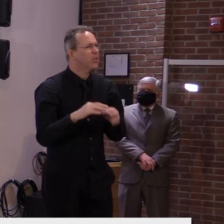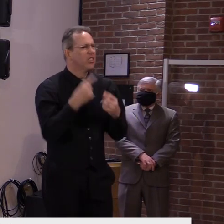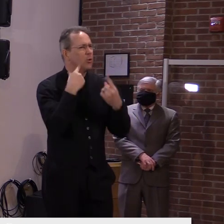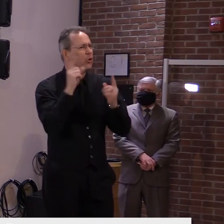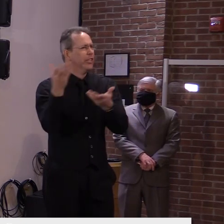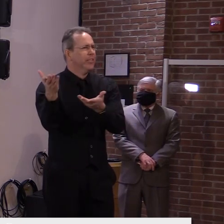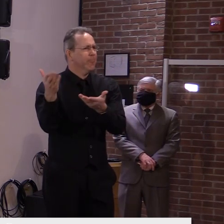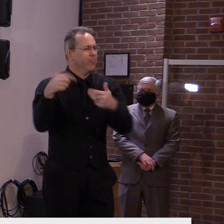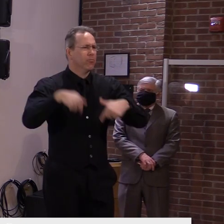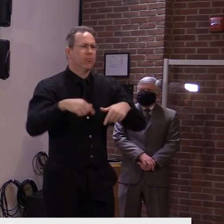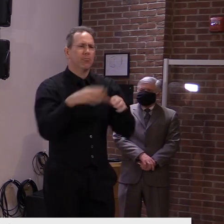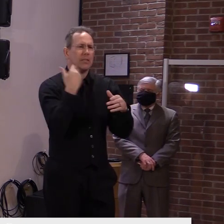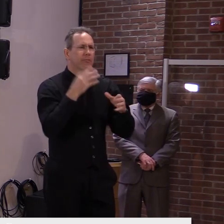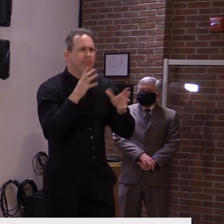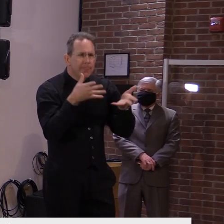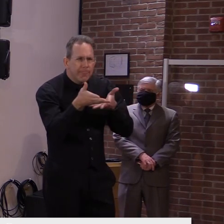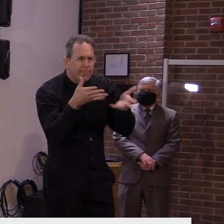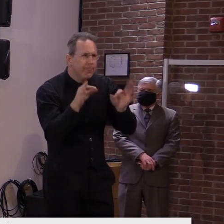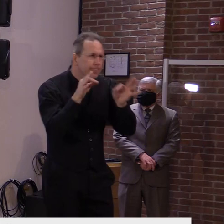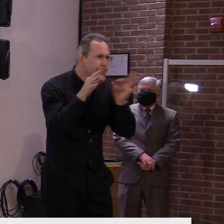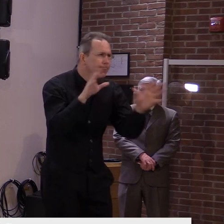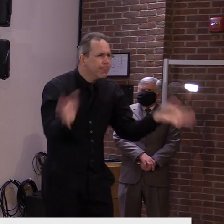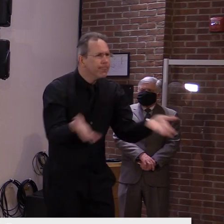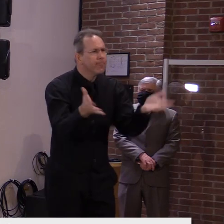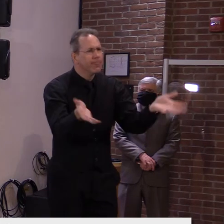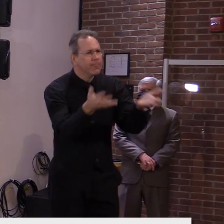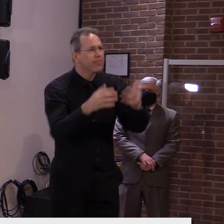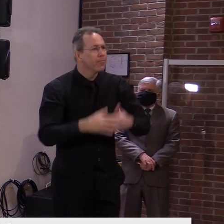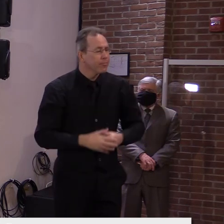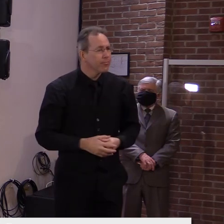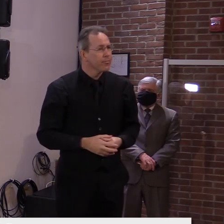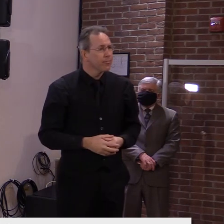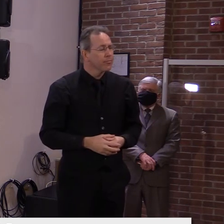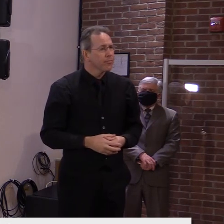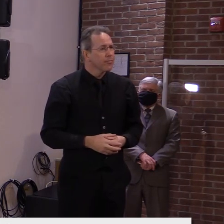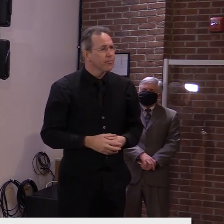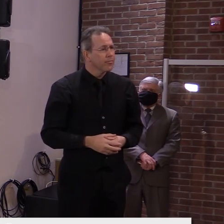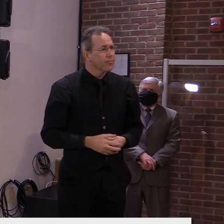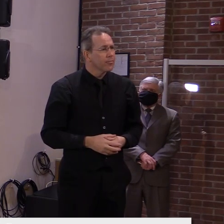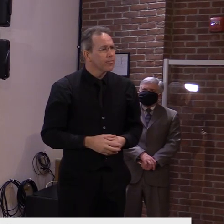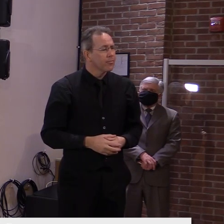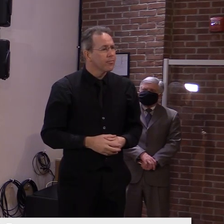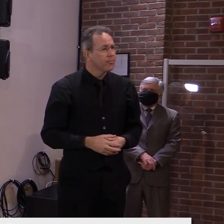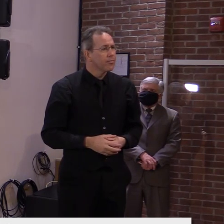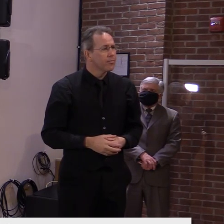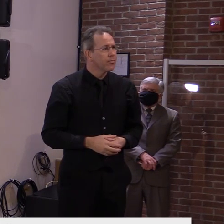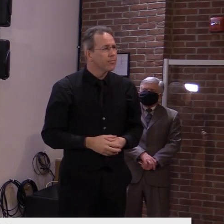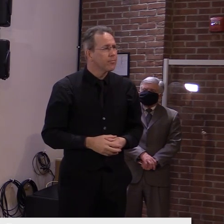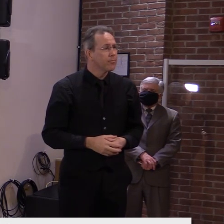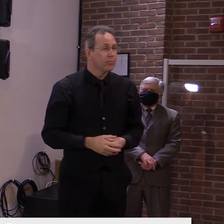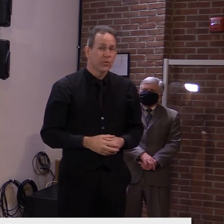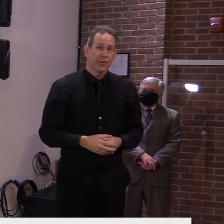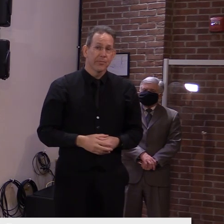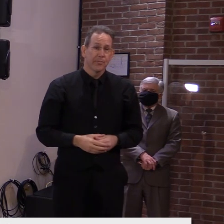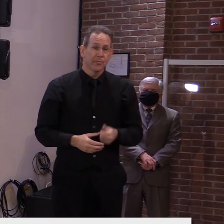we're well out of our way, out of the woods in terms of this pandemic.